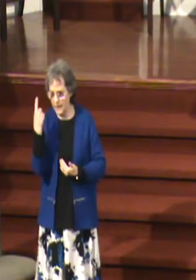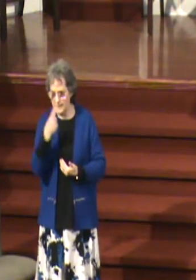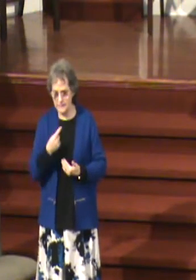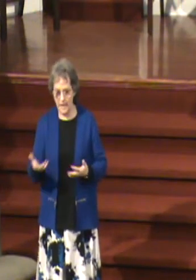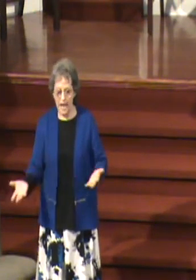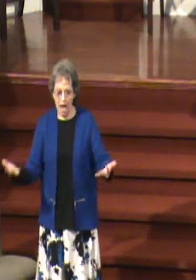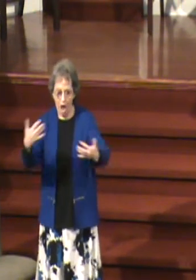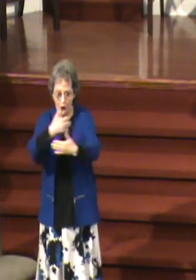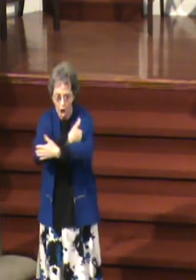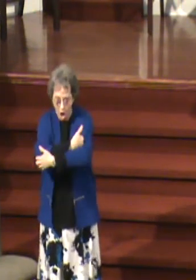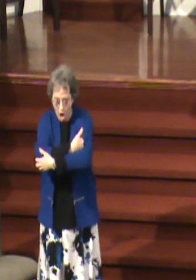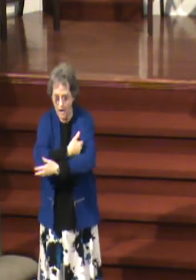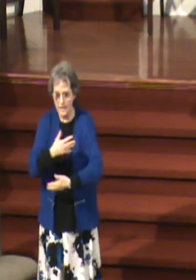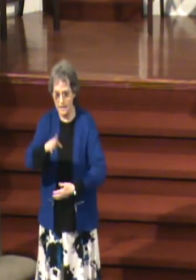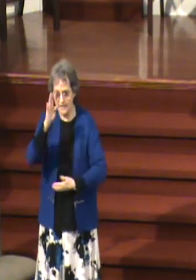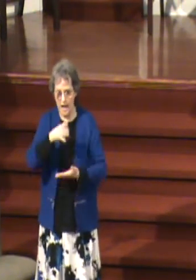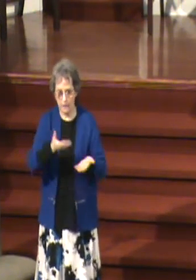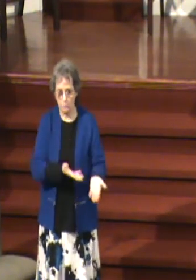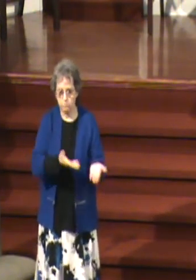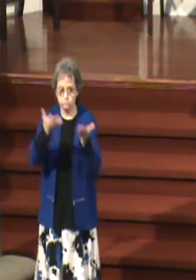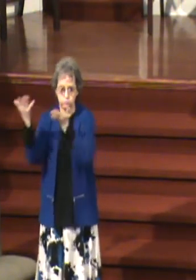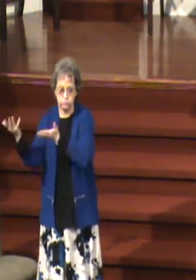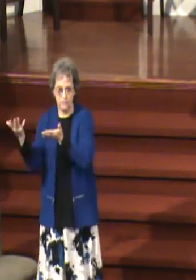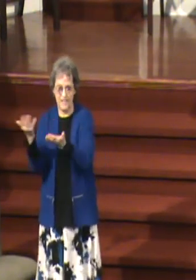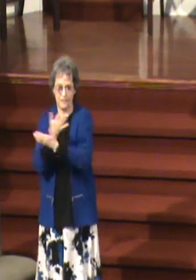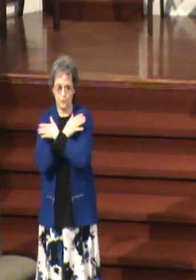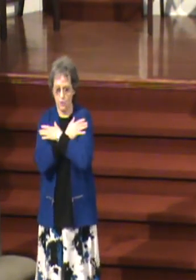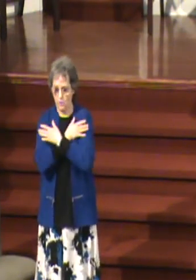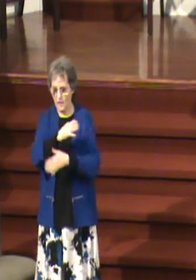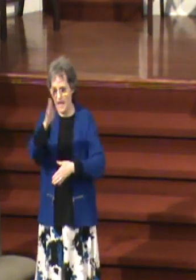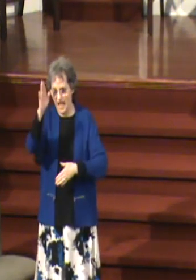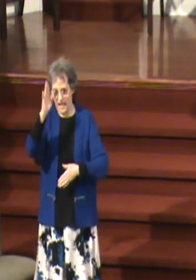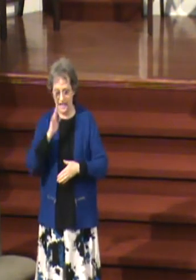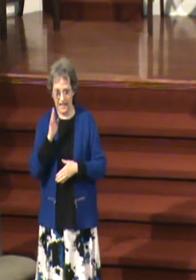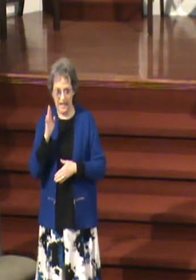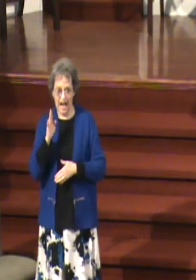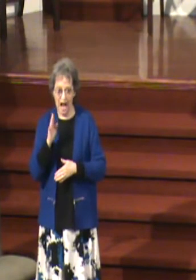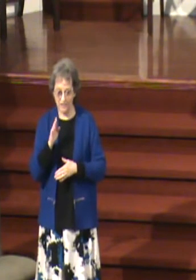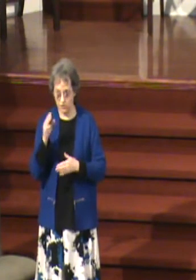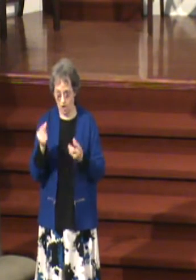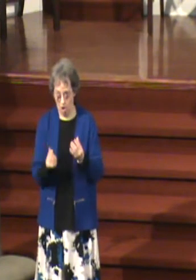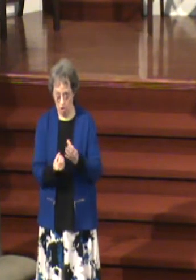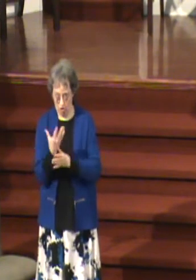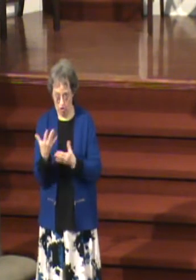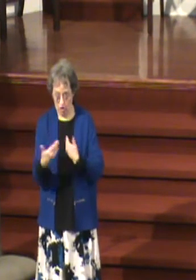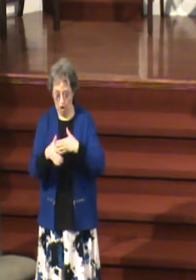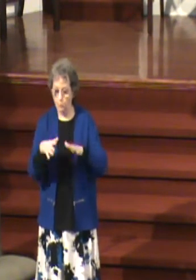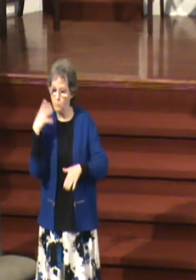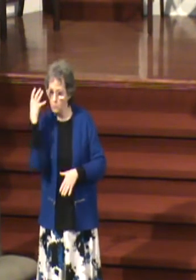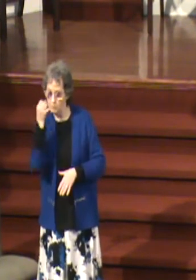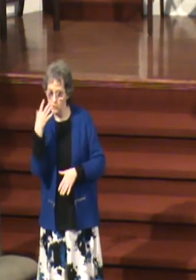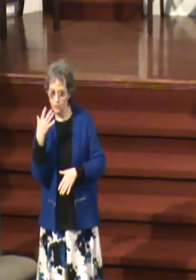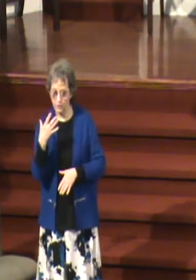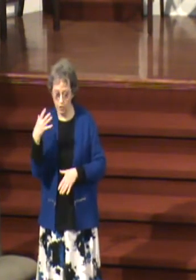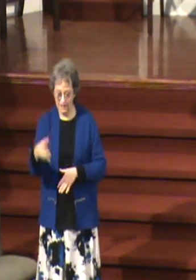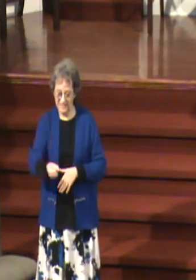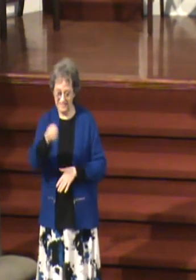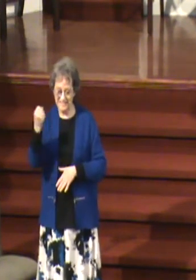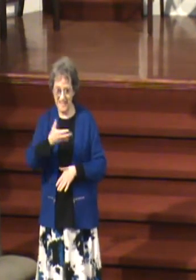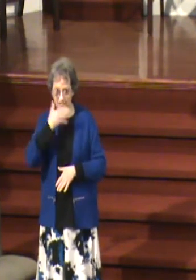you and lifted you to rest. God's garden must be beautiful. He always takes the best. He knew that you